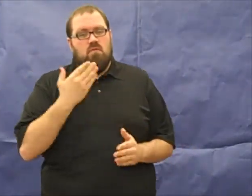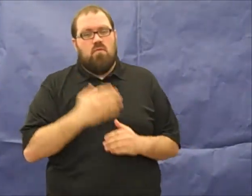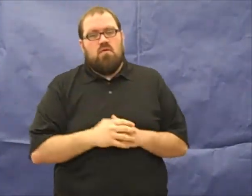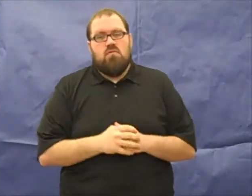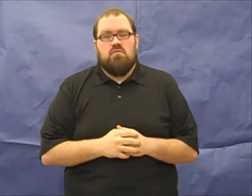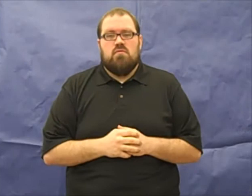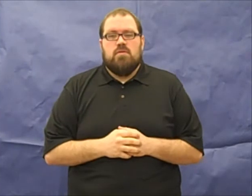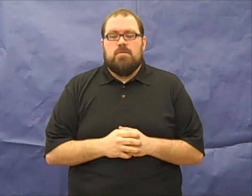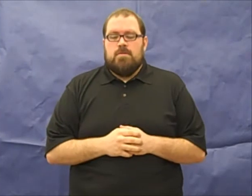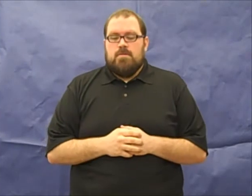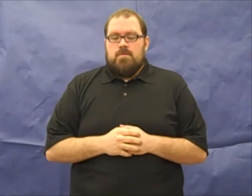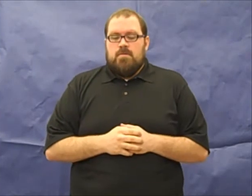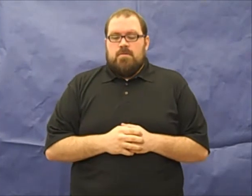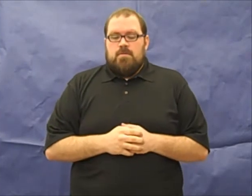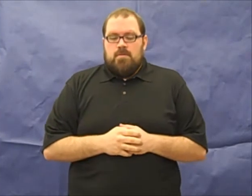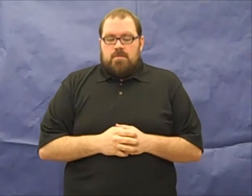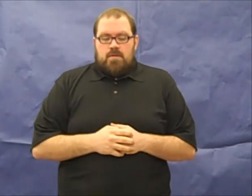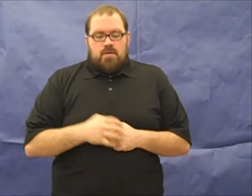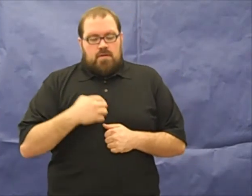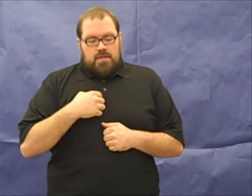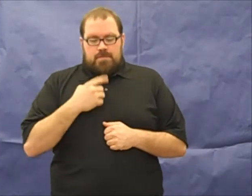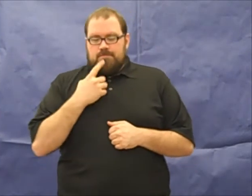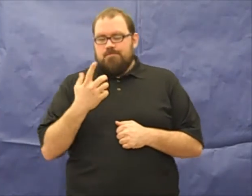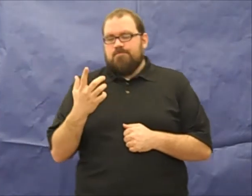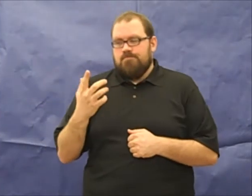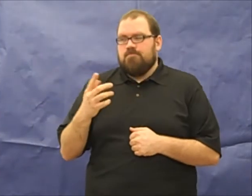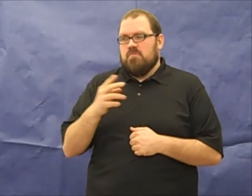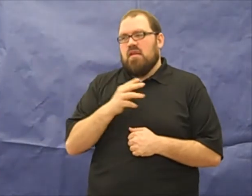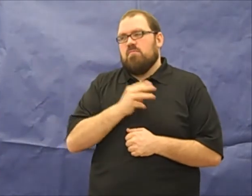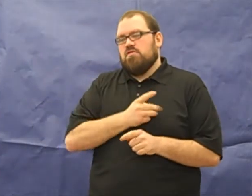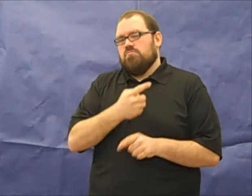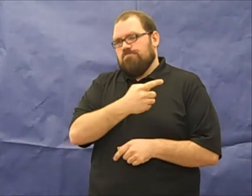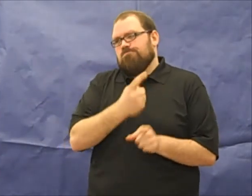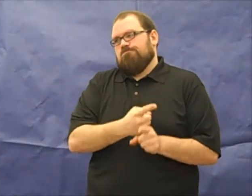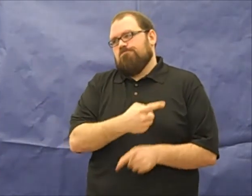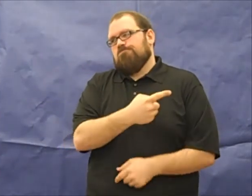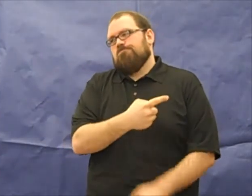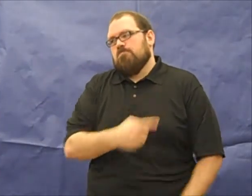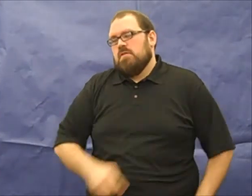He's right, Haymitch, I say. We were wrong not to tell him, even back in the Capitol.